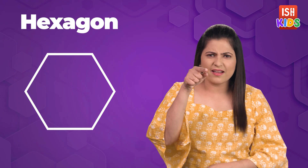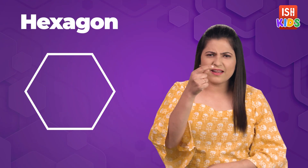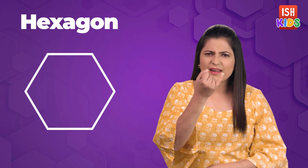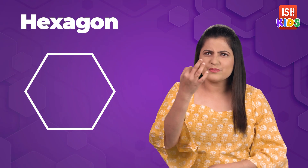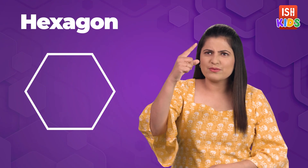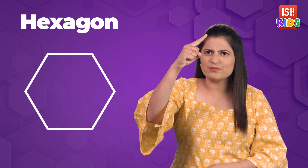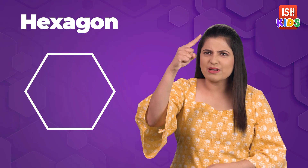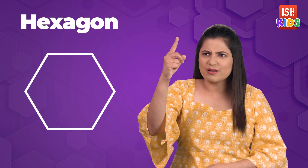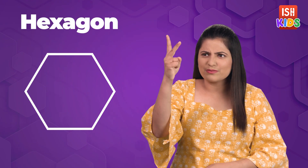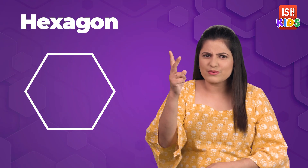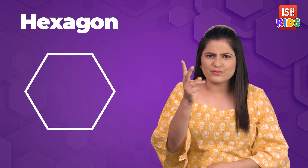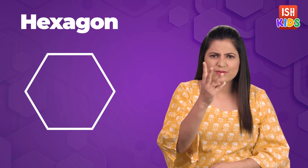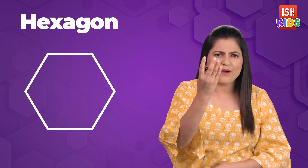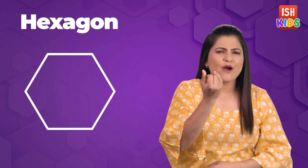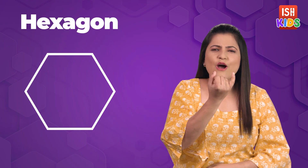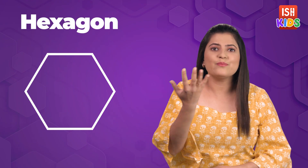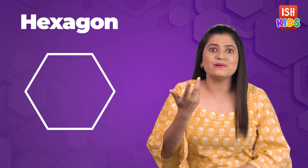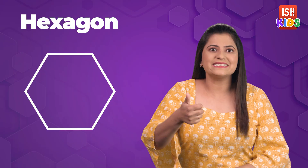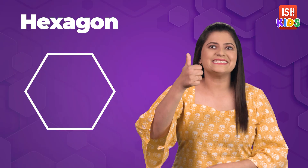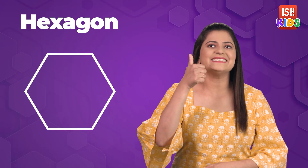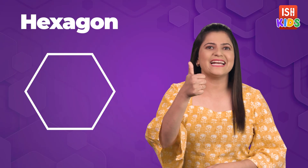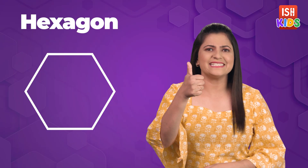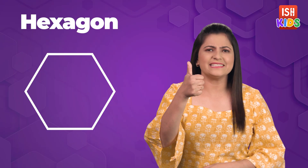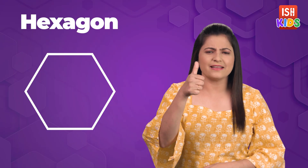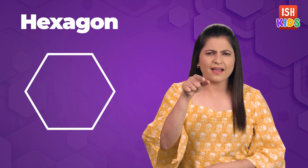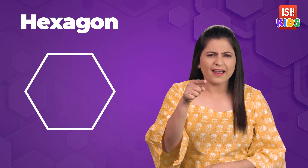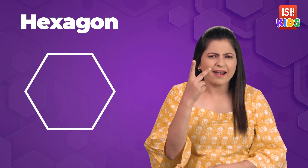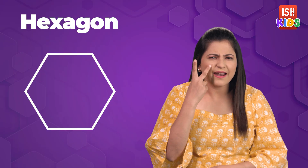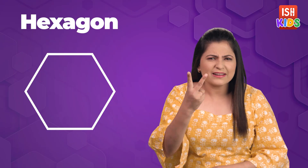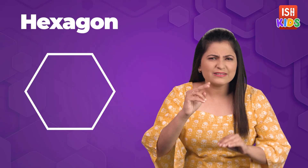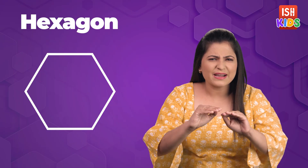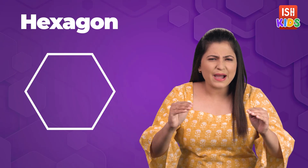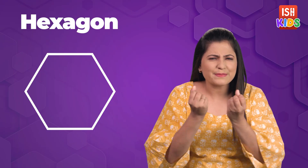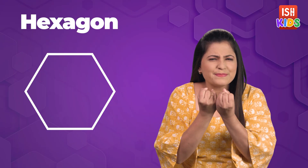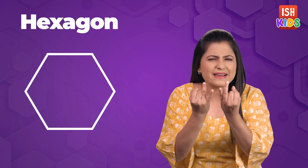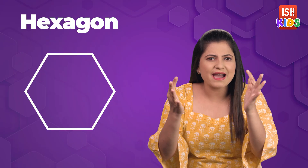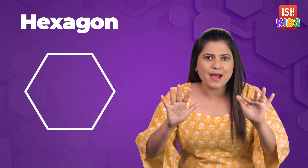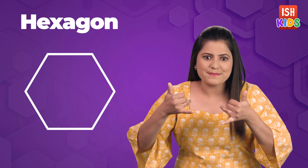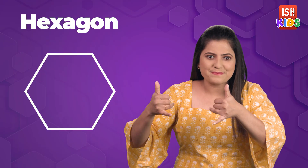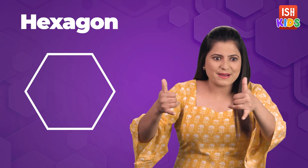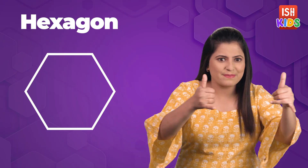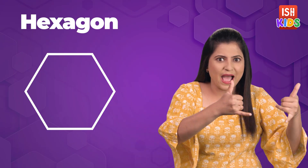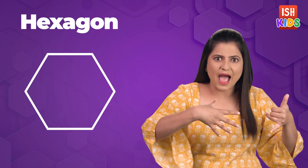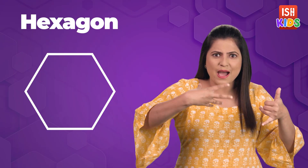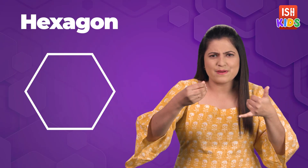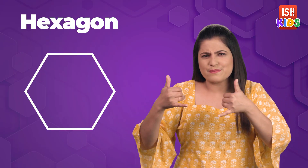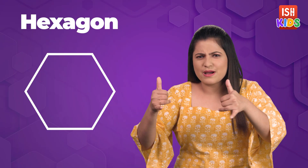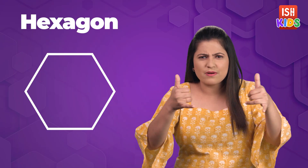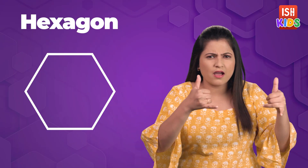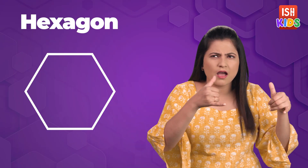Hexagon. Hexagon has 6 sides. You know where you've seen this? While playing